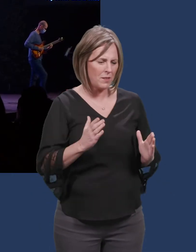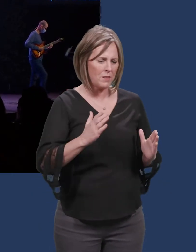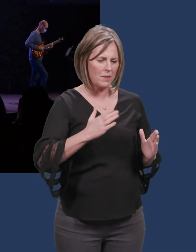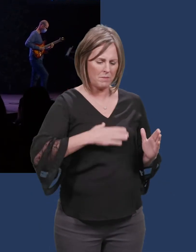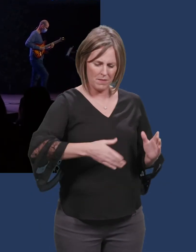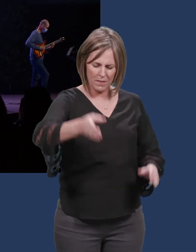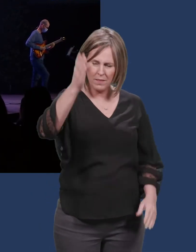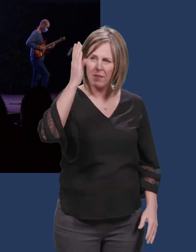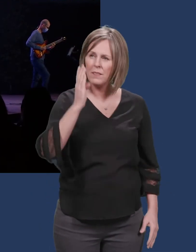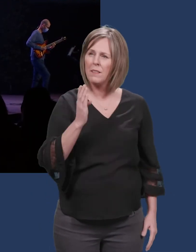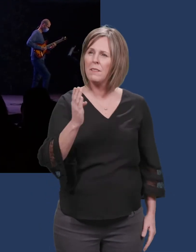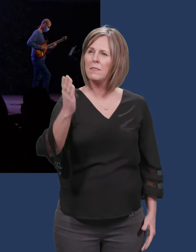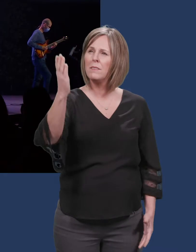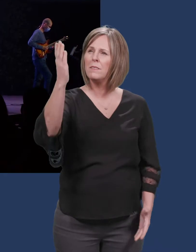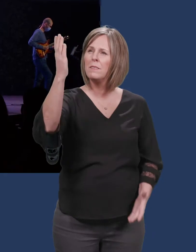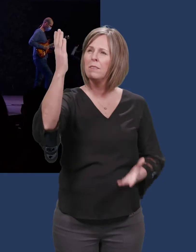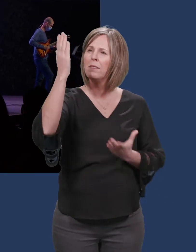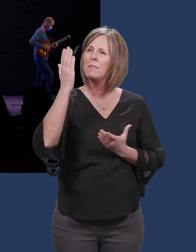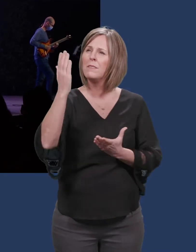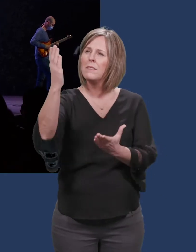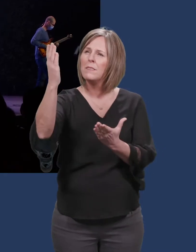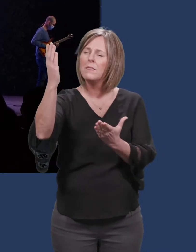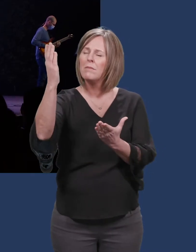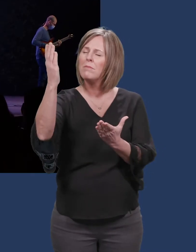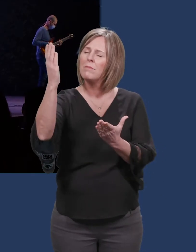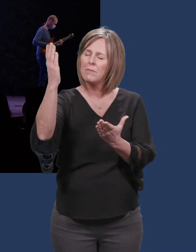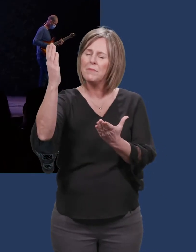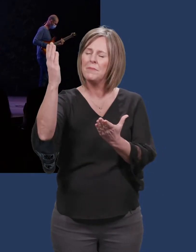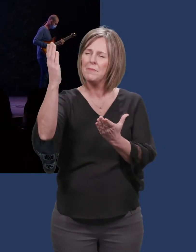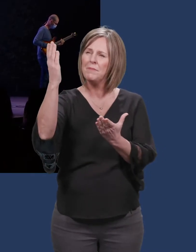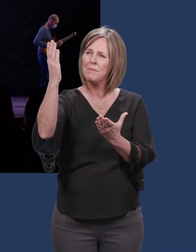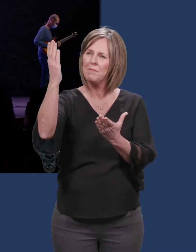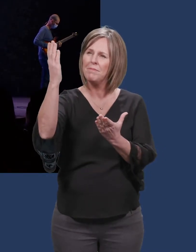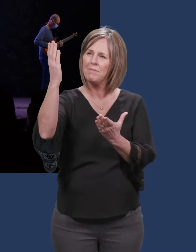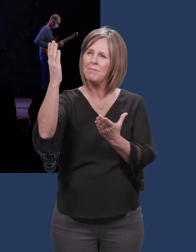Savior God, to thee.